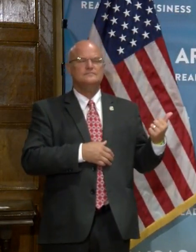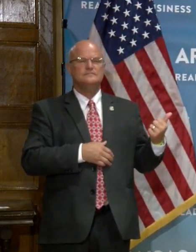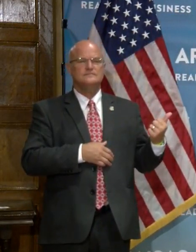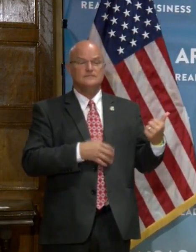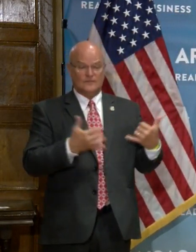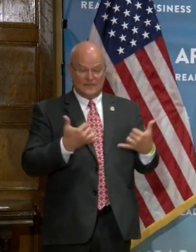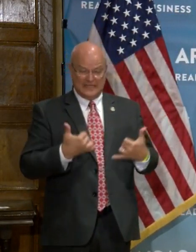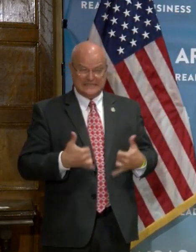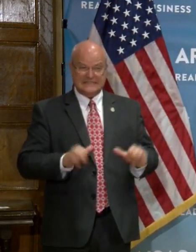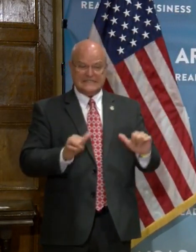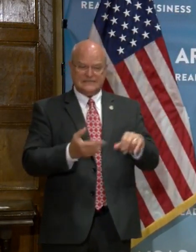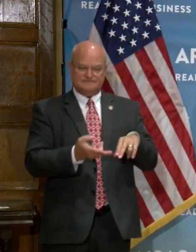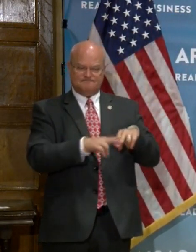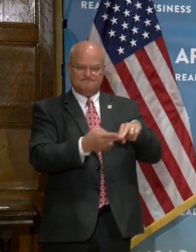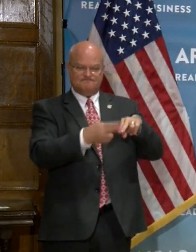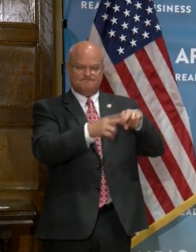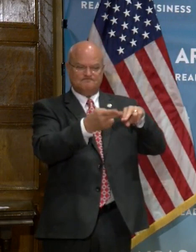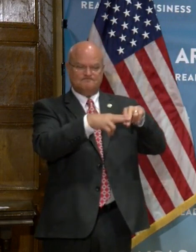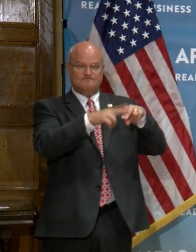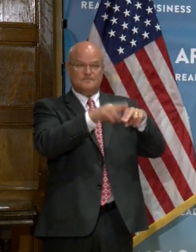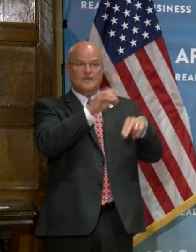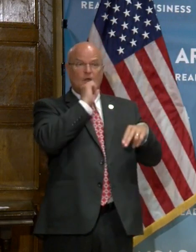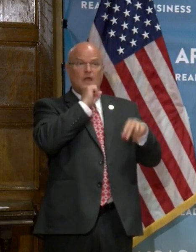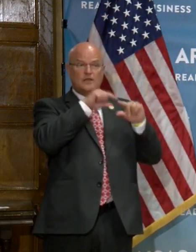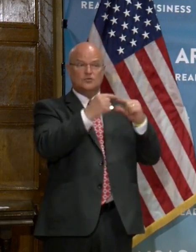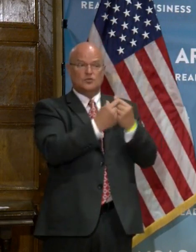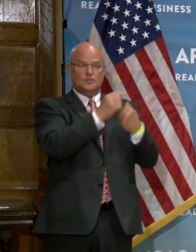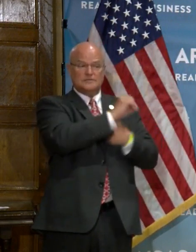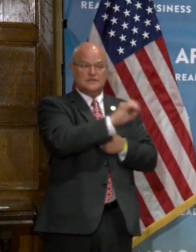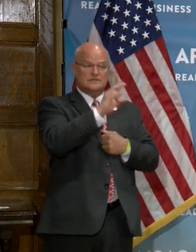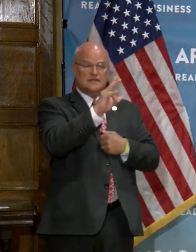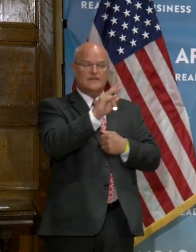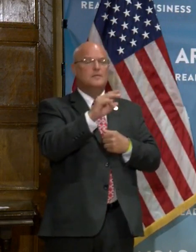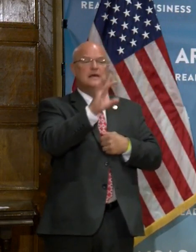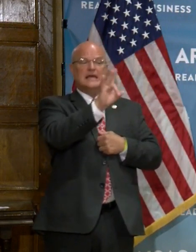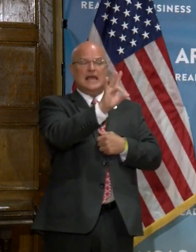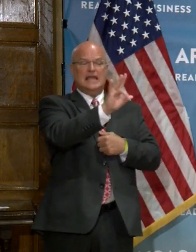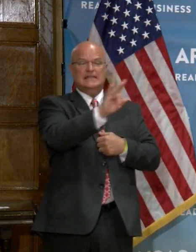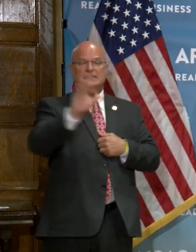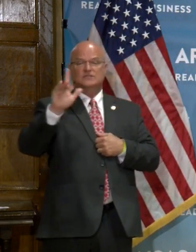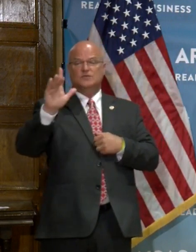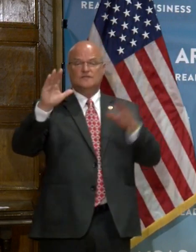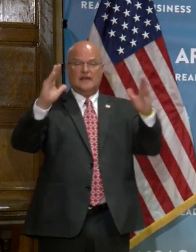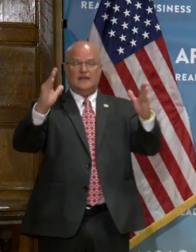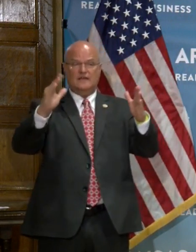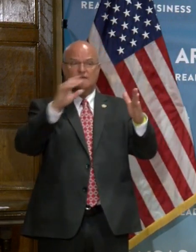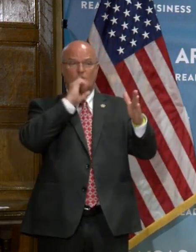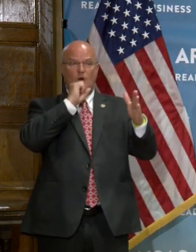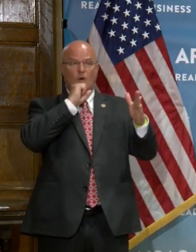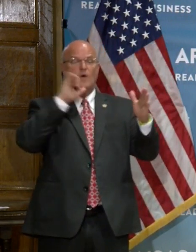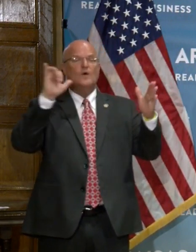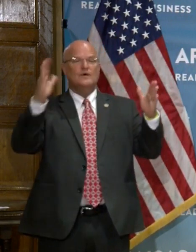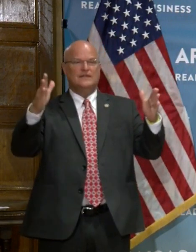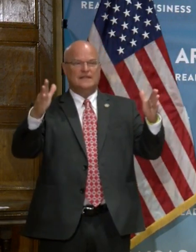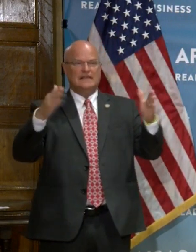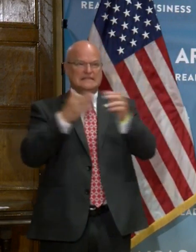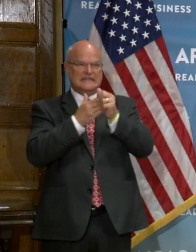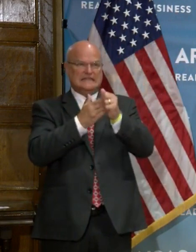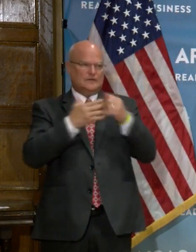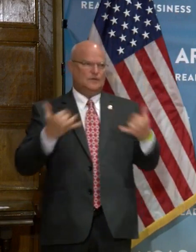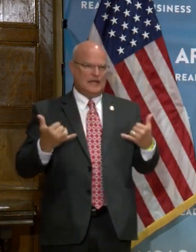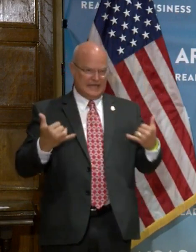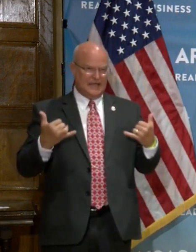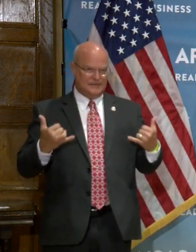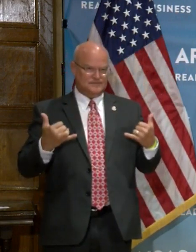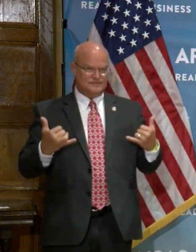They are still increasing in that group, but it's really the 18 to 25-year-old group that is the leading one right